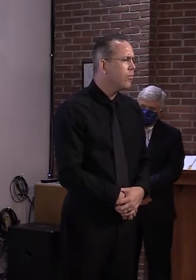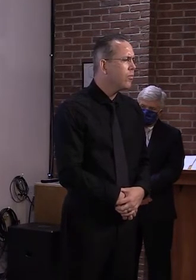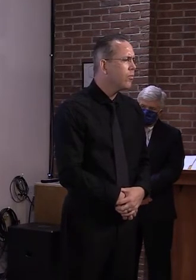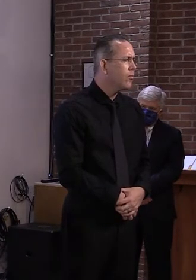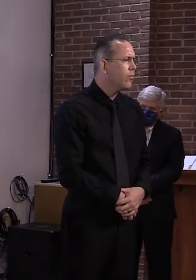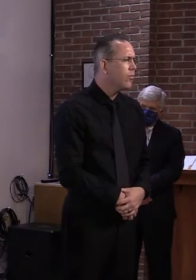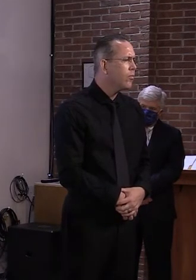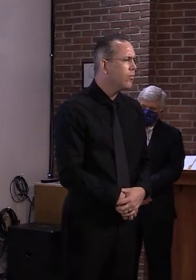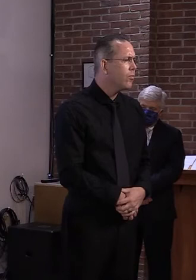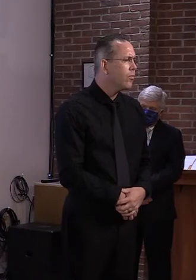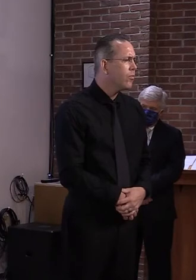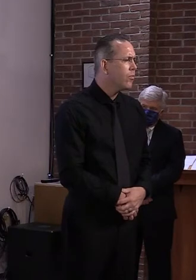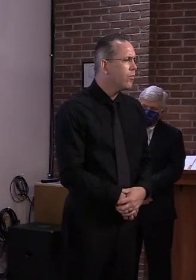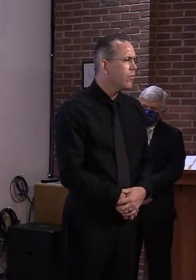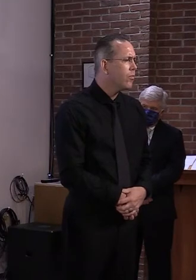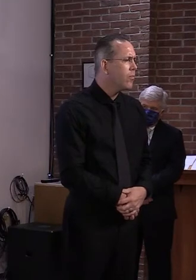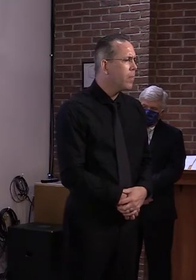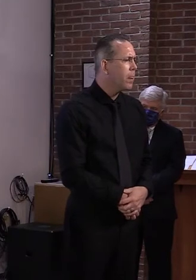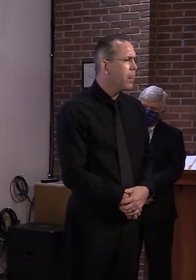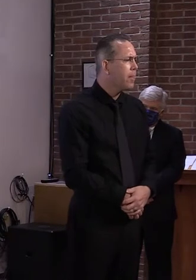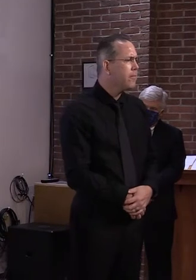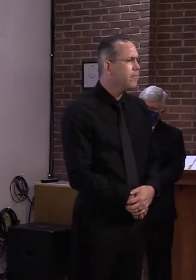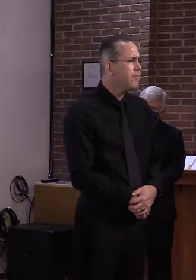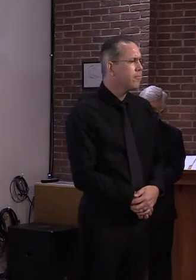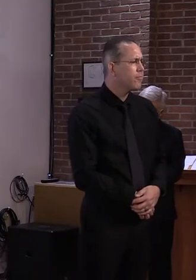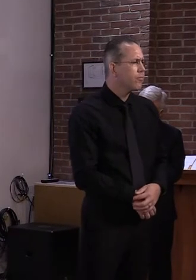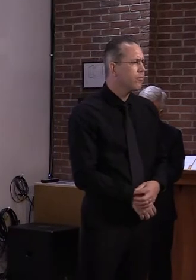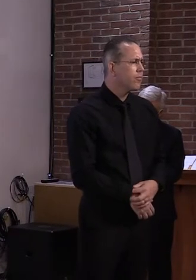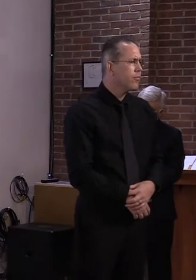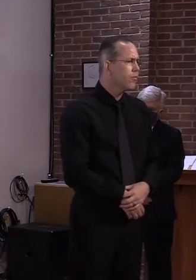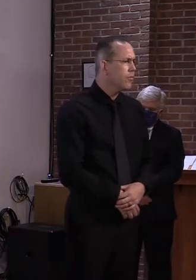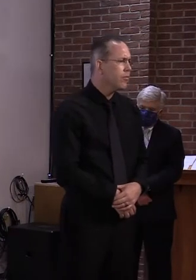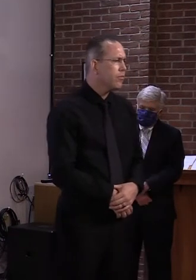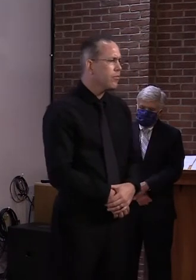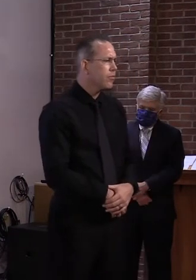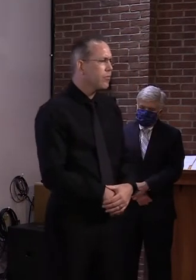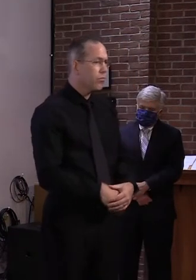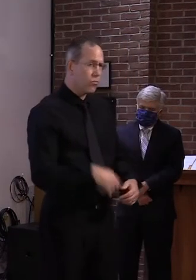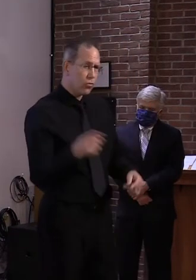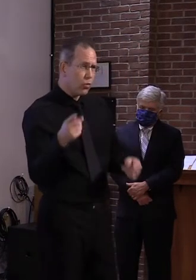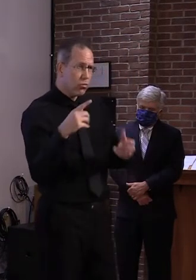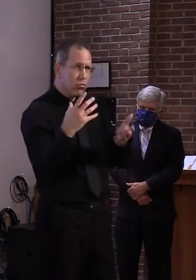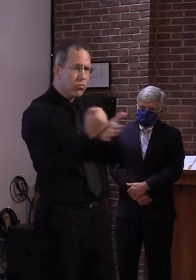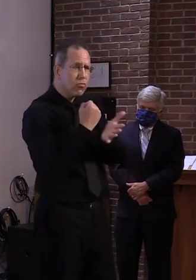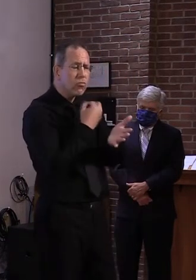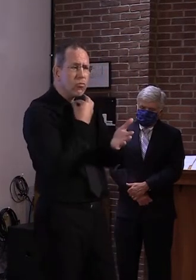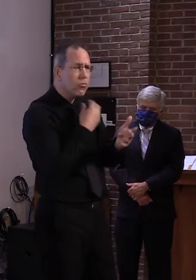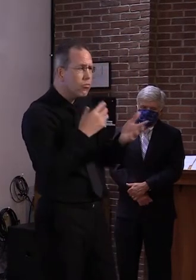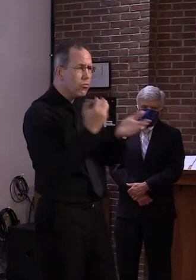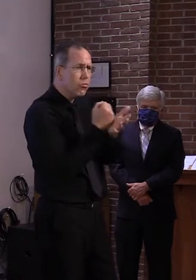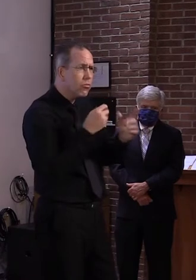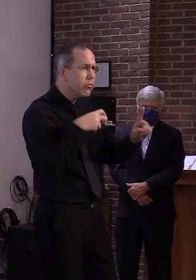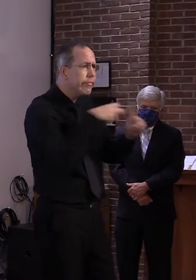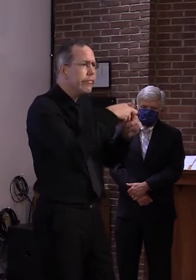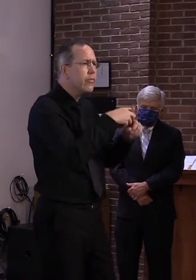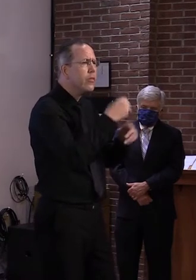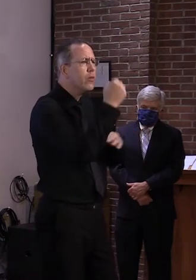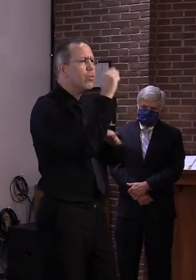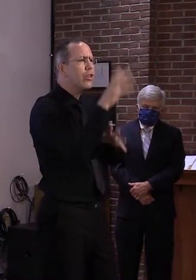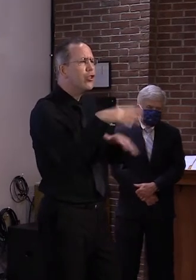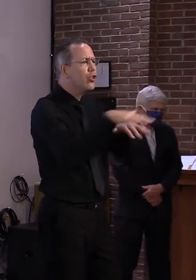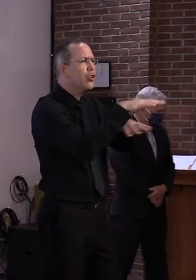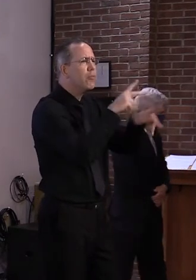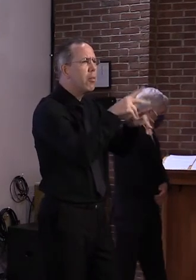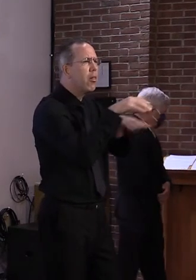there been any sort of discussions directly with them? There's been engagement. Public safety, I think, does a really good job. The state